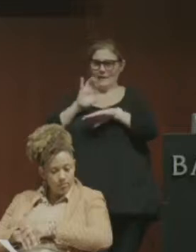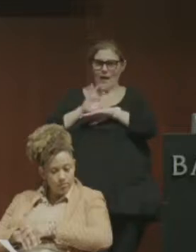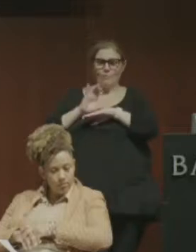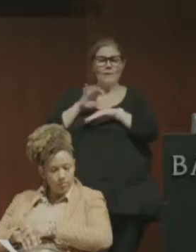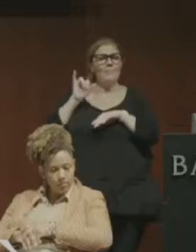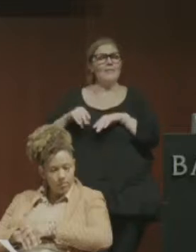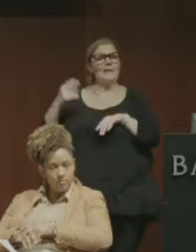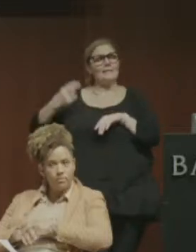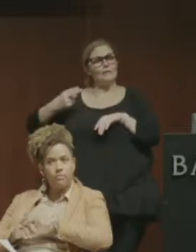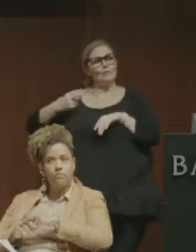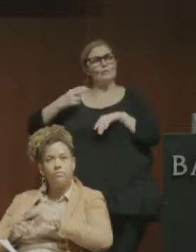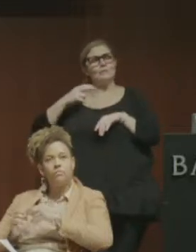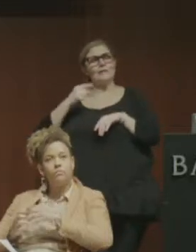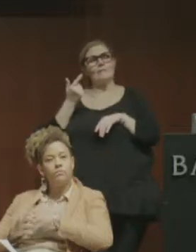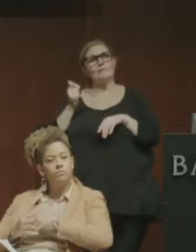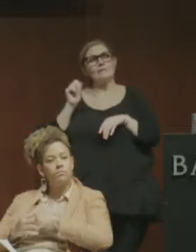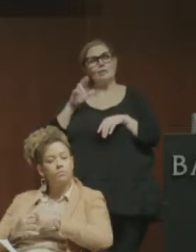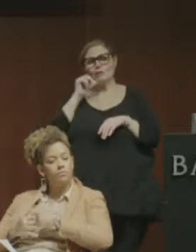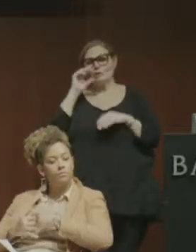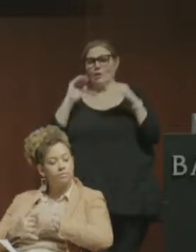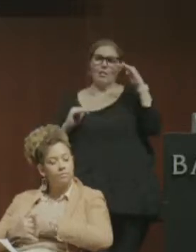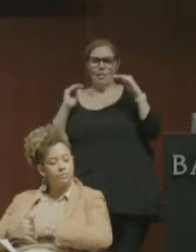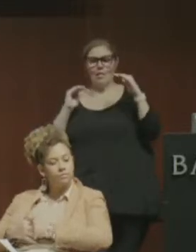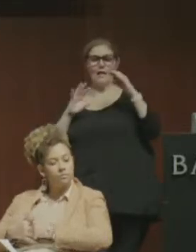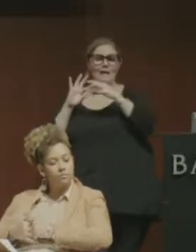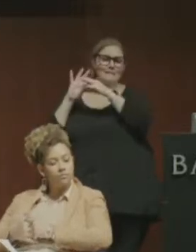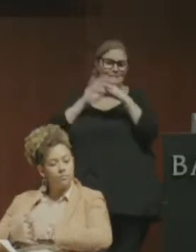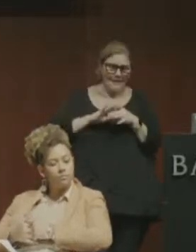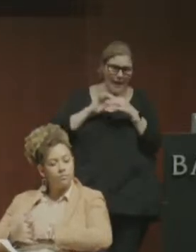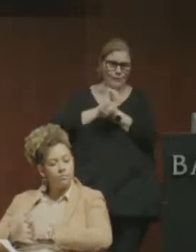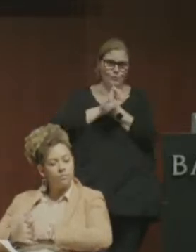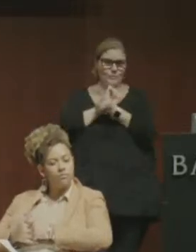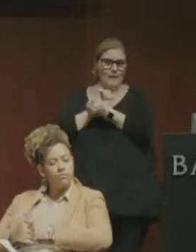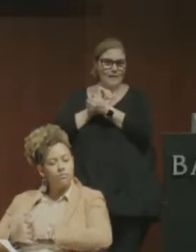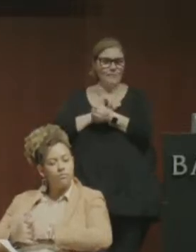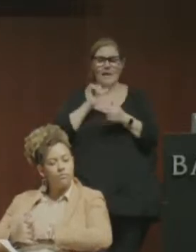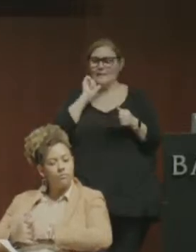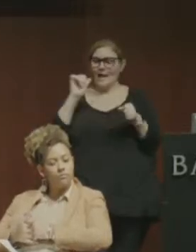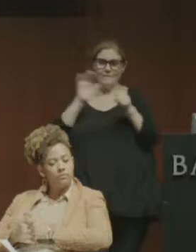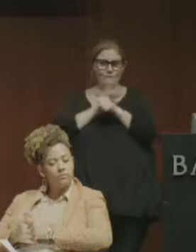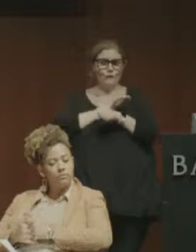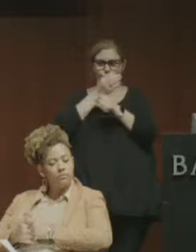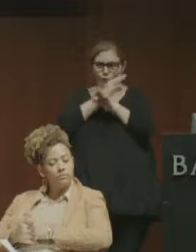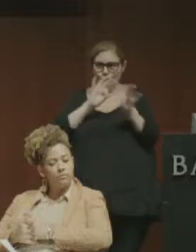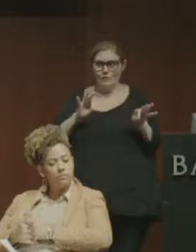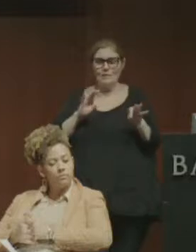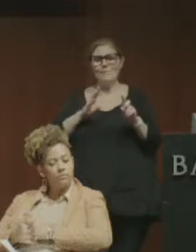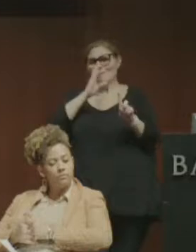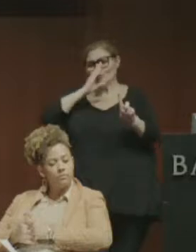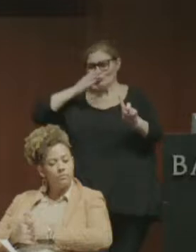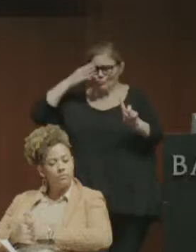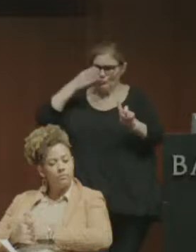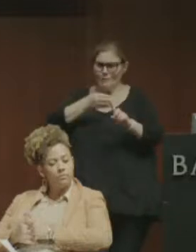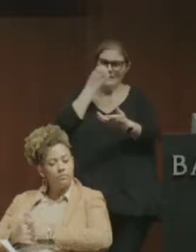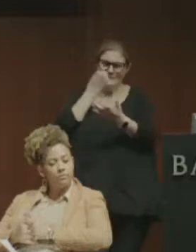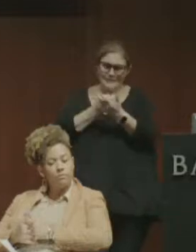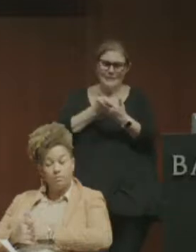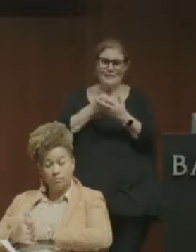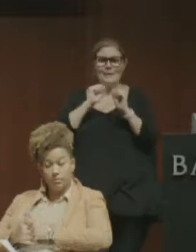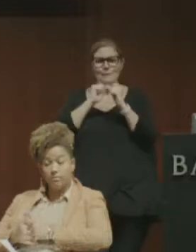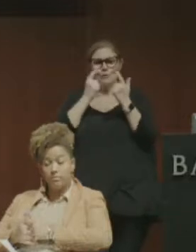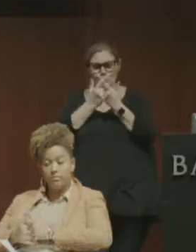These histories of gendered inequality as tied to slavery and an incomplete freedom have had direct economic and